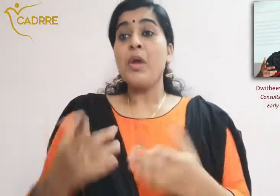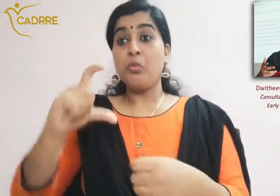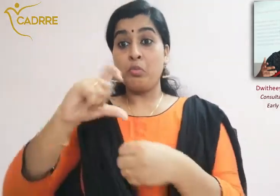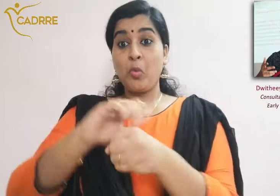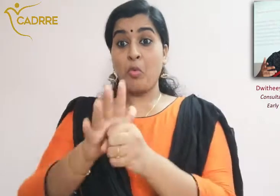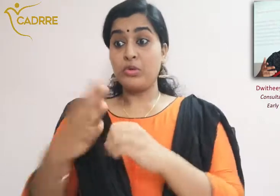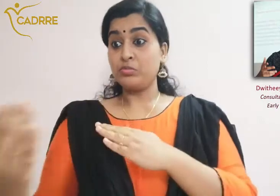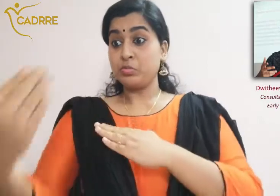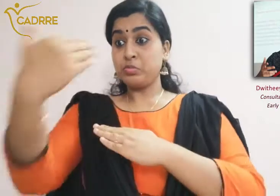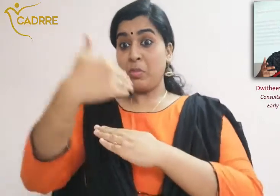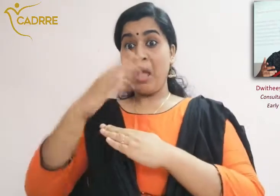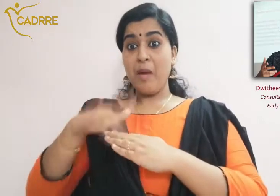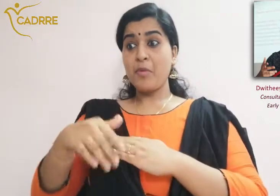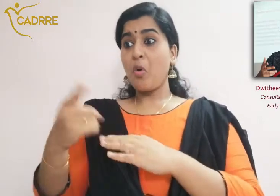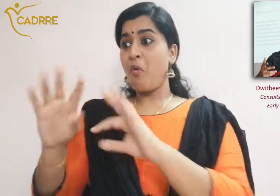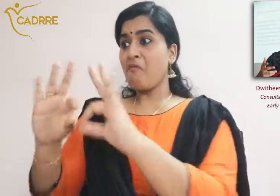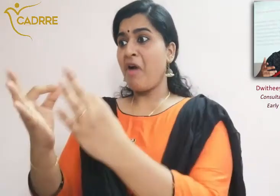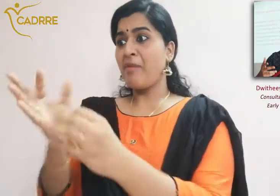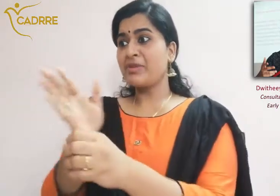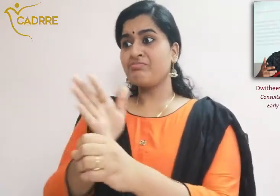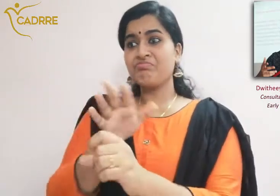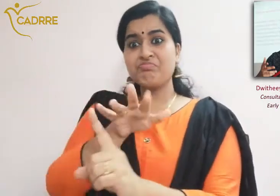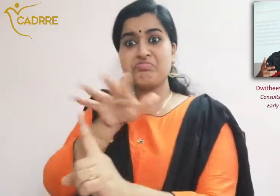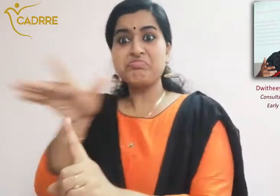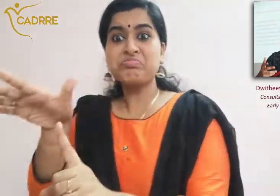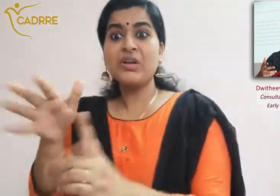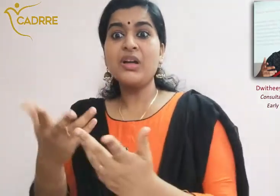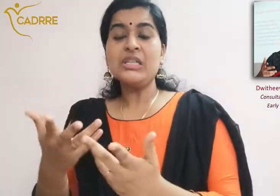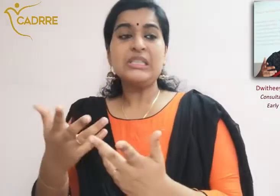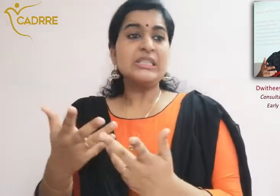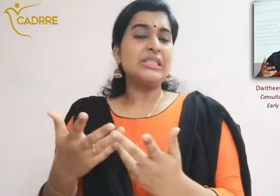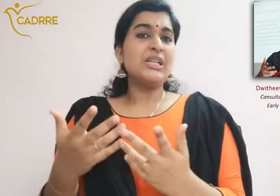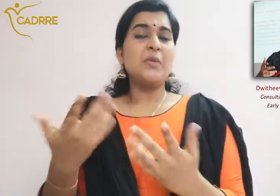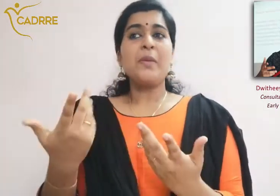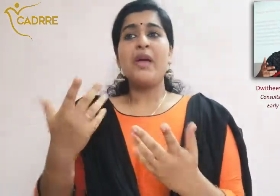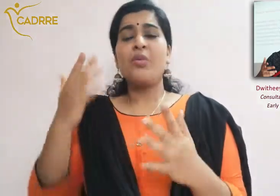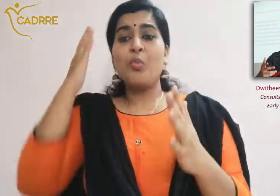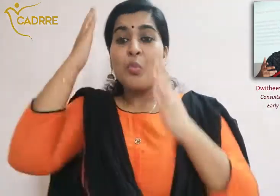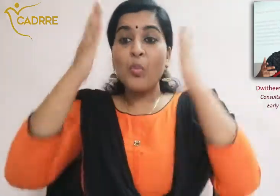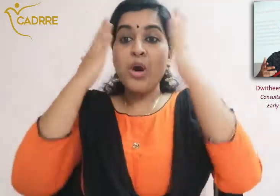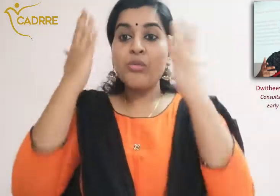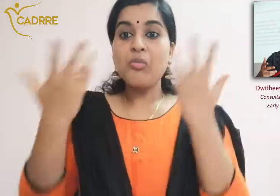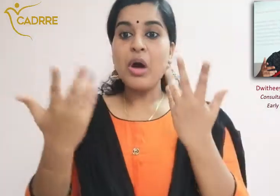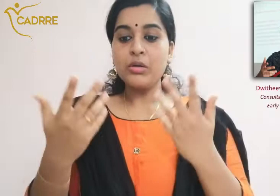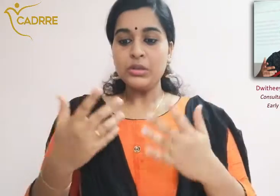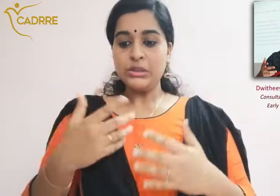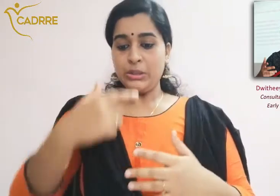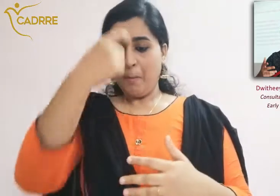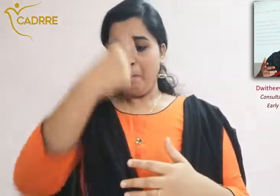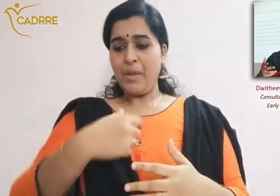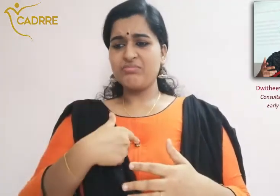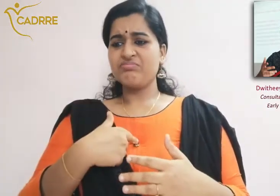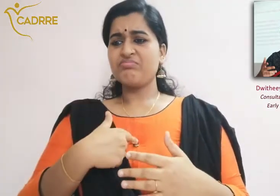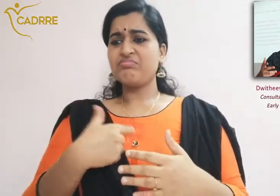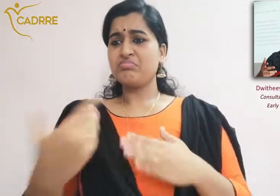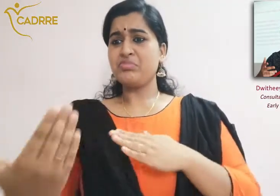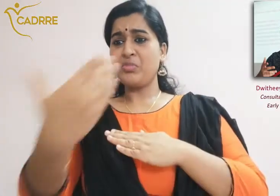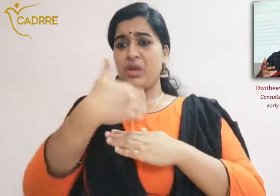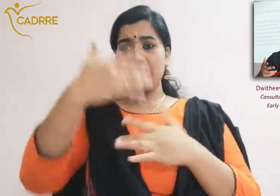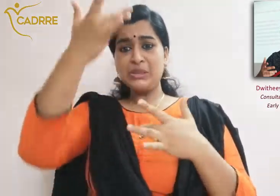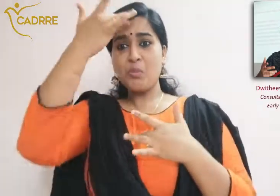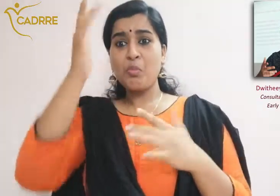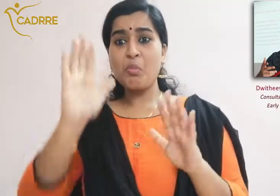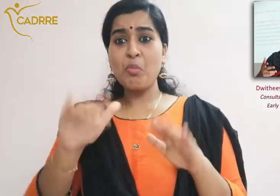fall prey to this disease, and a lot more. You might even get worried about you yourself falling